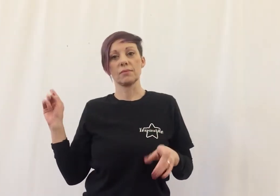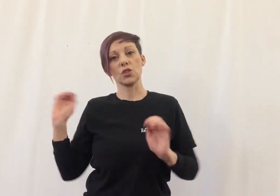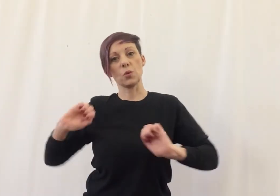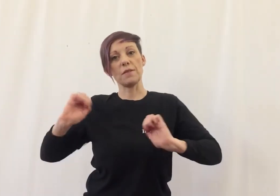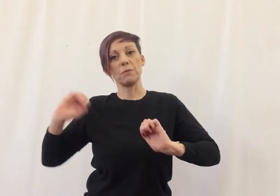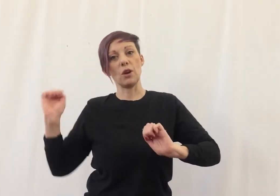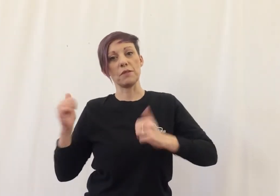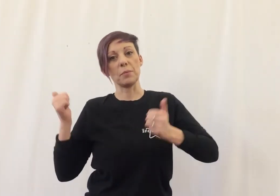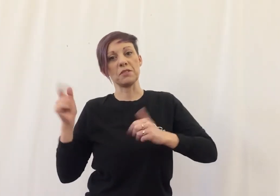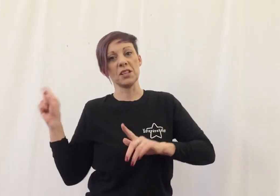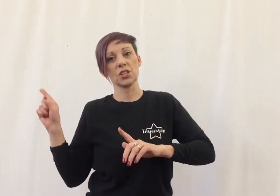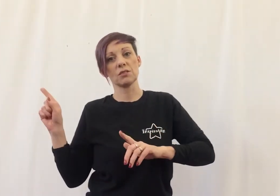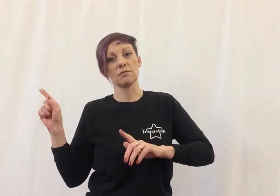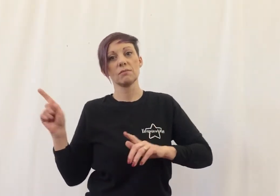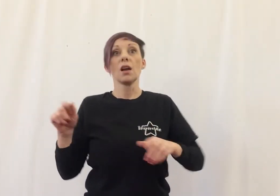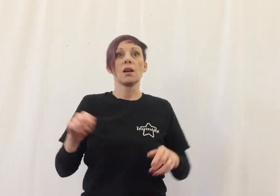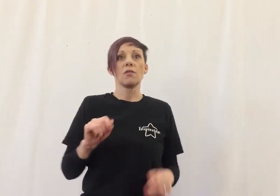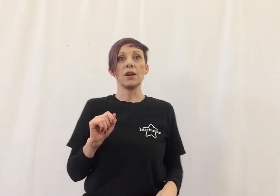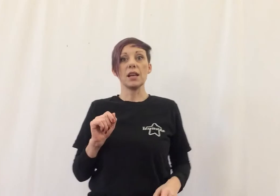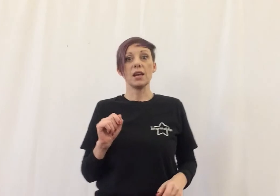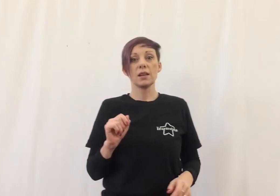Just wait for that bit to finish. Ready?